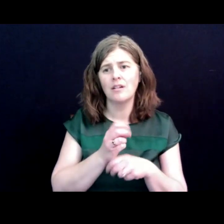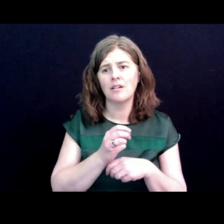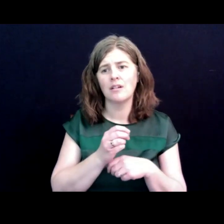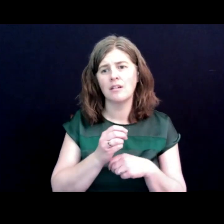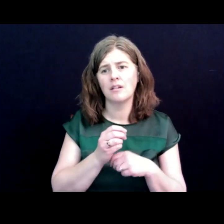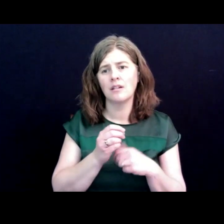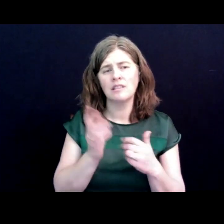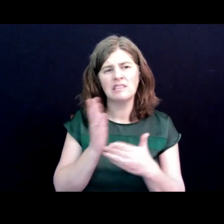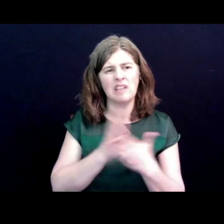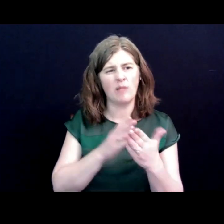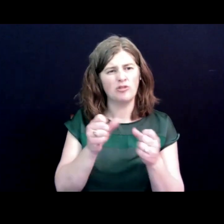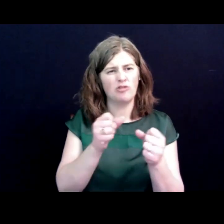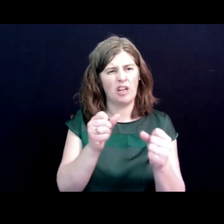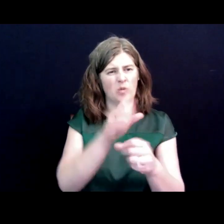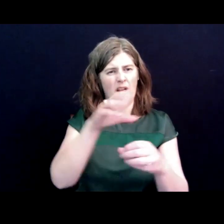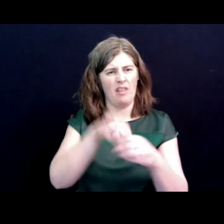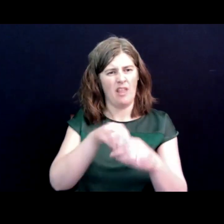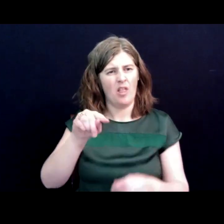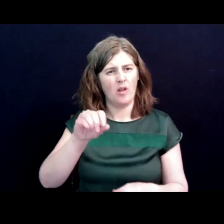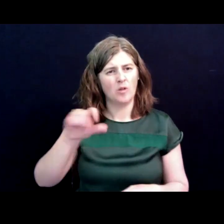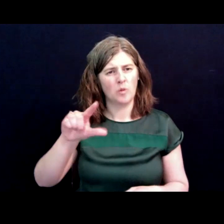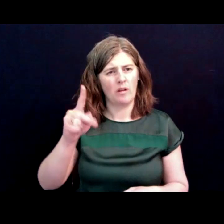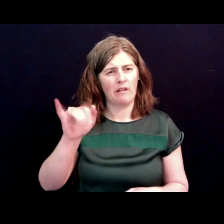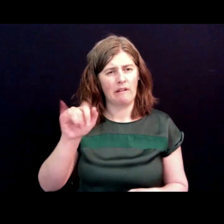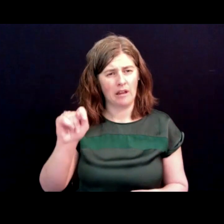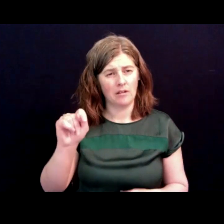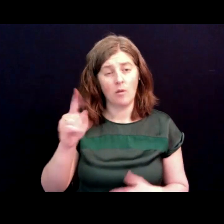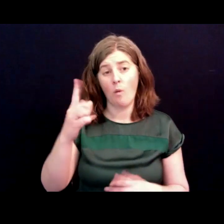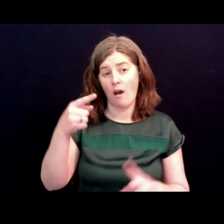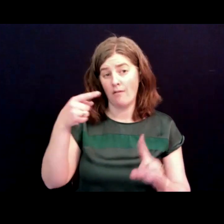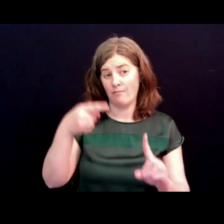in the toolkit, but some one I particularly like is